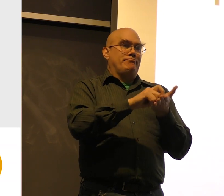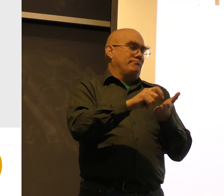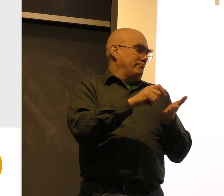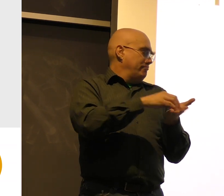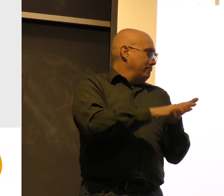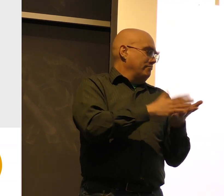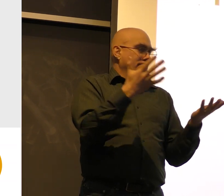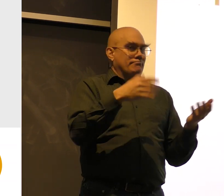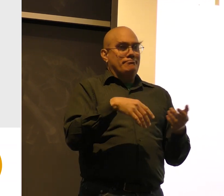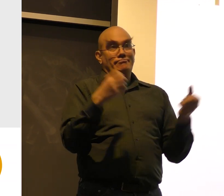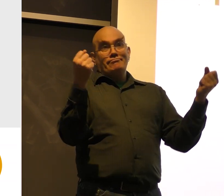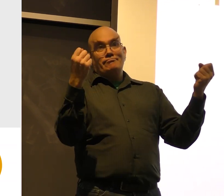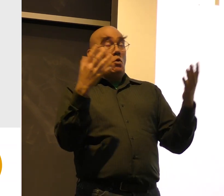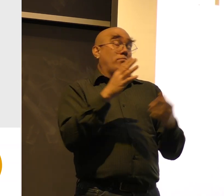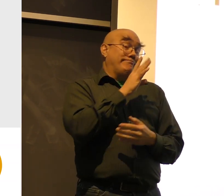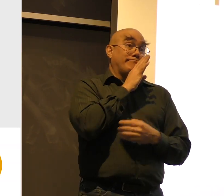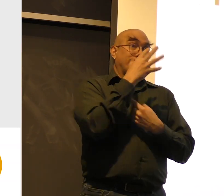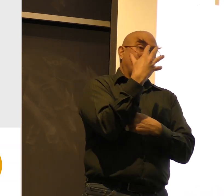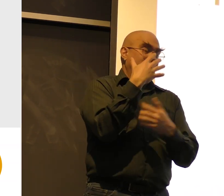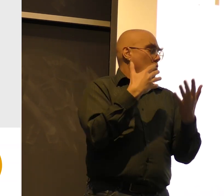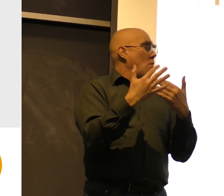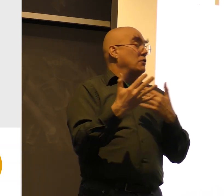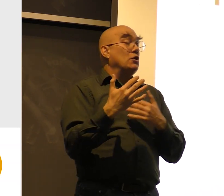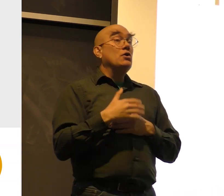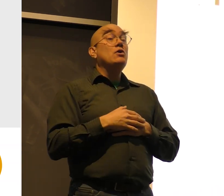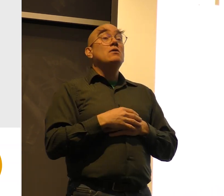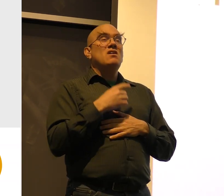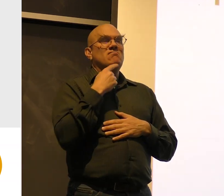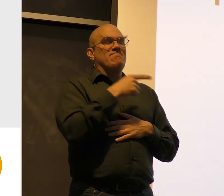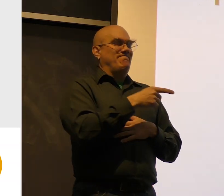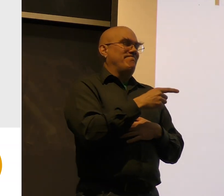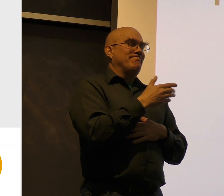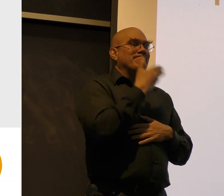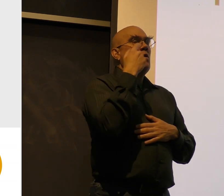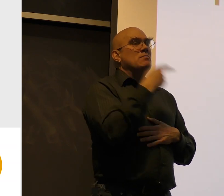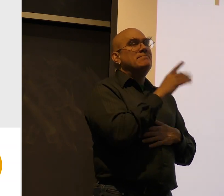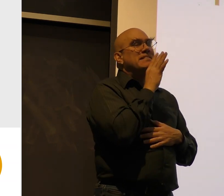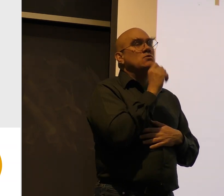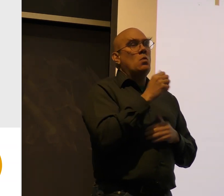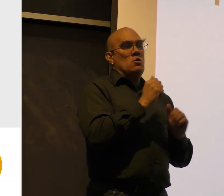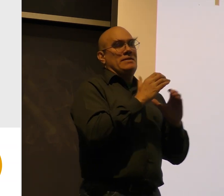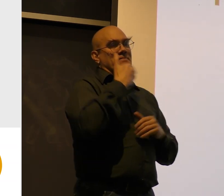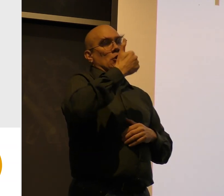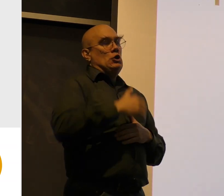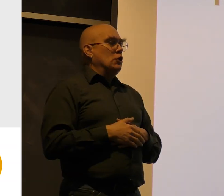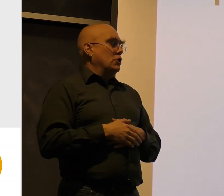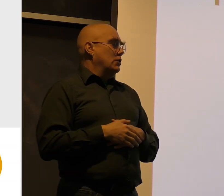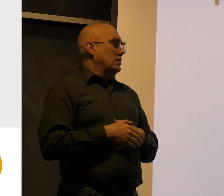been papers published over the years in any kind of form, using spoken language, of course, that deaf people should learn